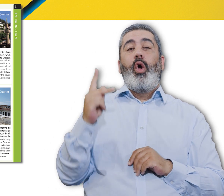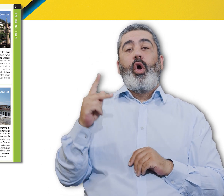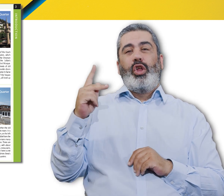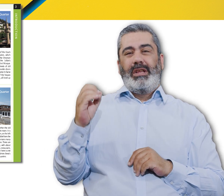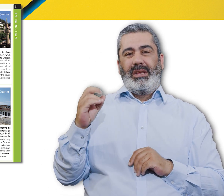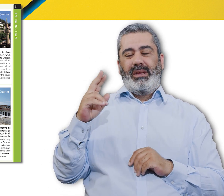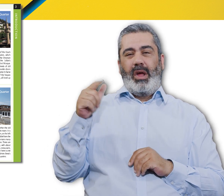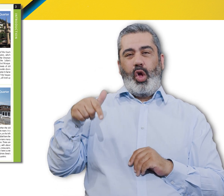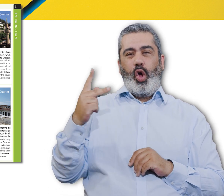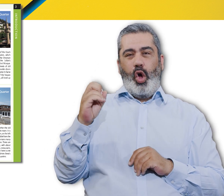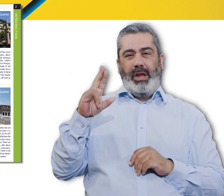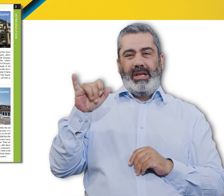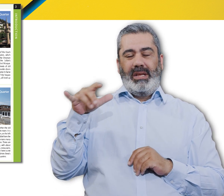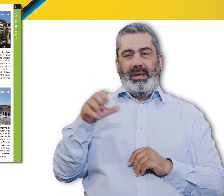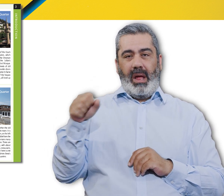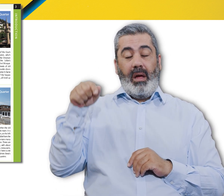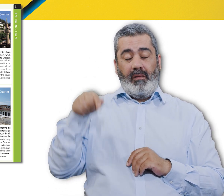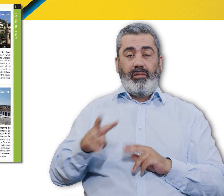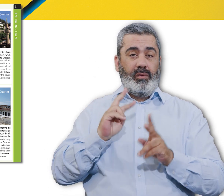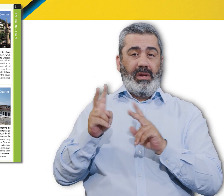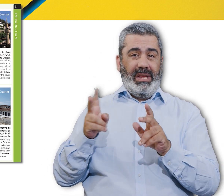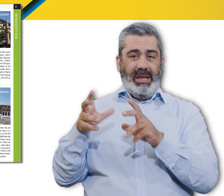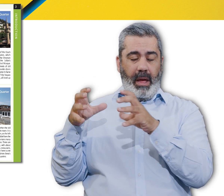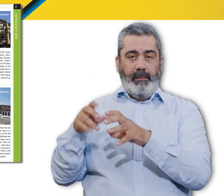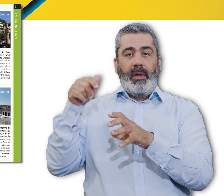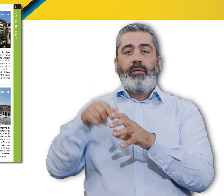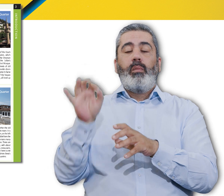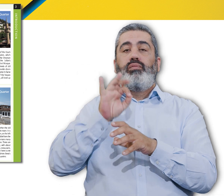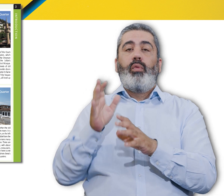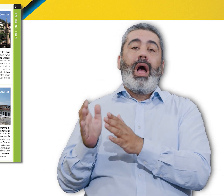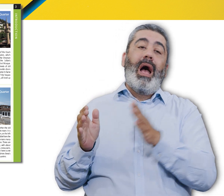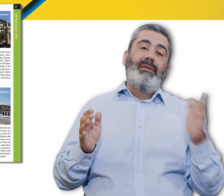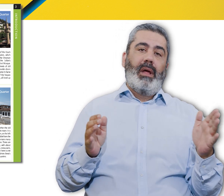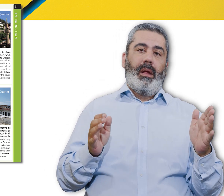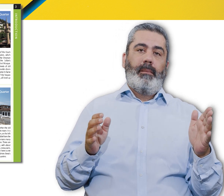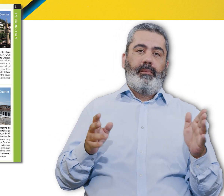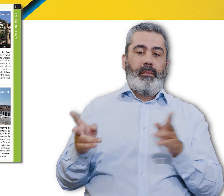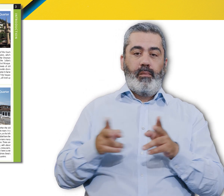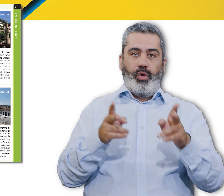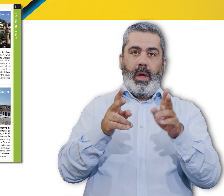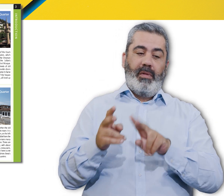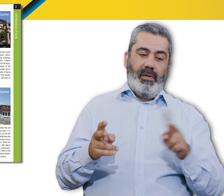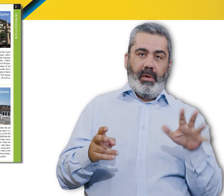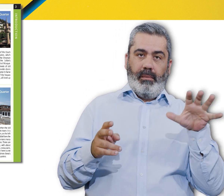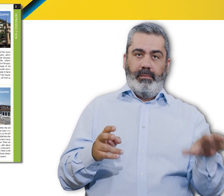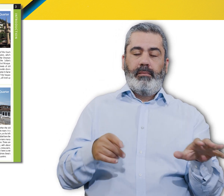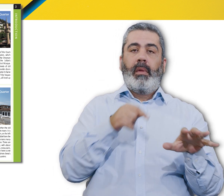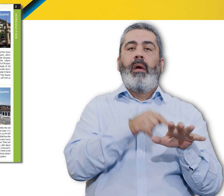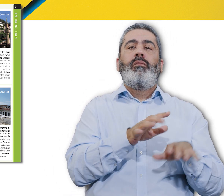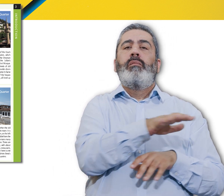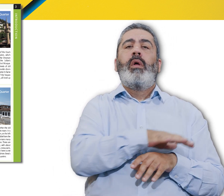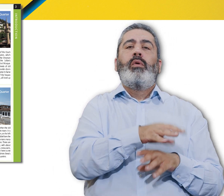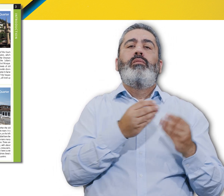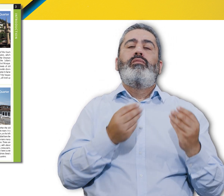River Esm. The area decorated with cobbled paved streets, stone houses and small Orthodox churches. From that side of